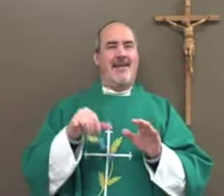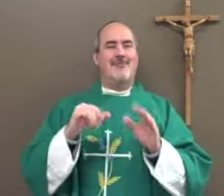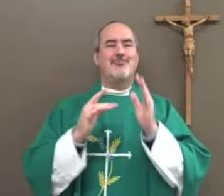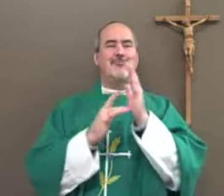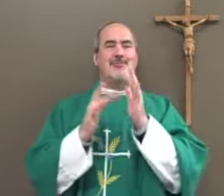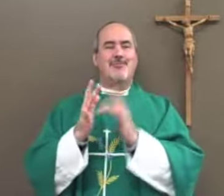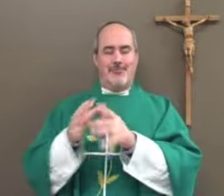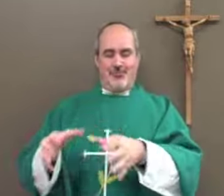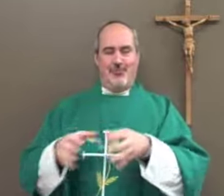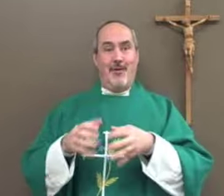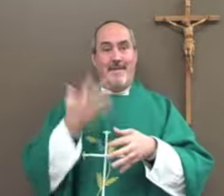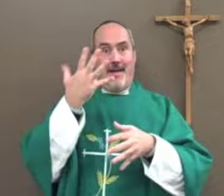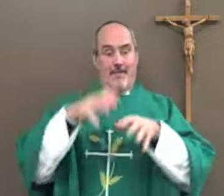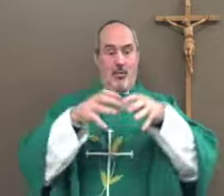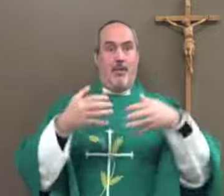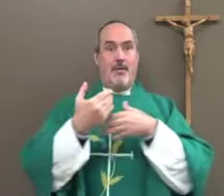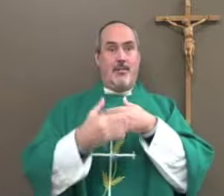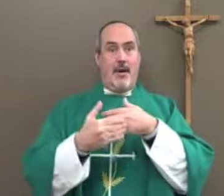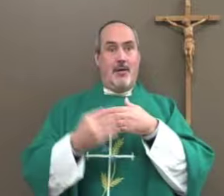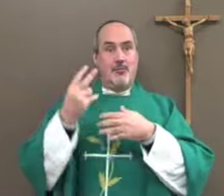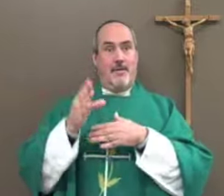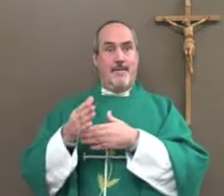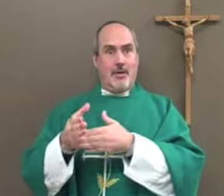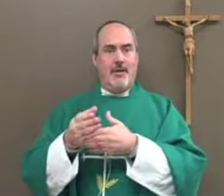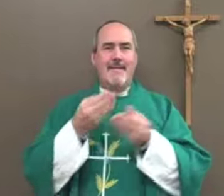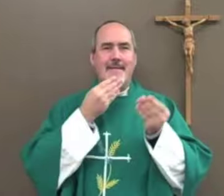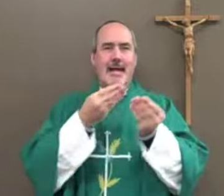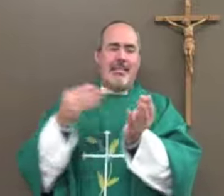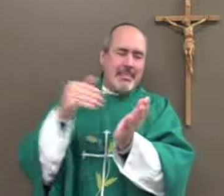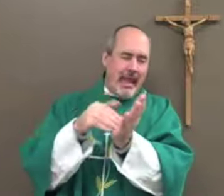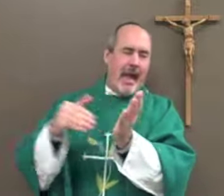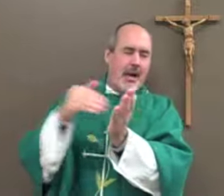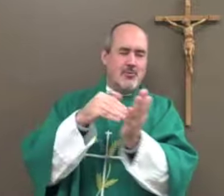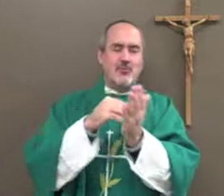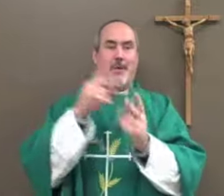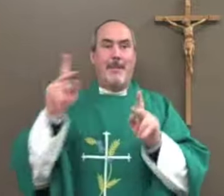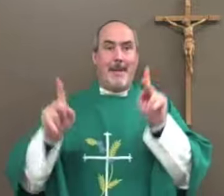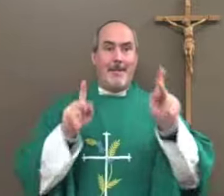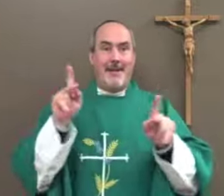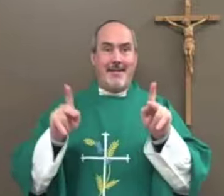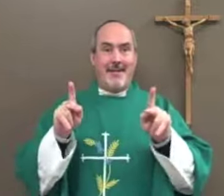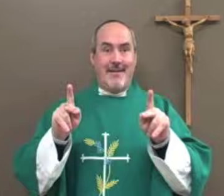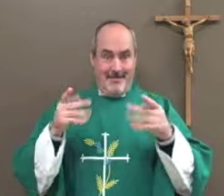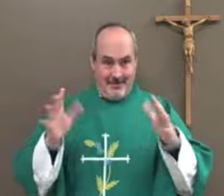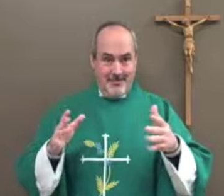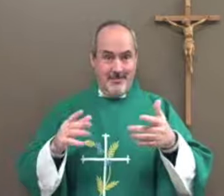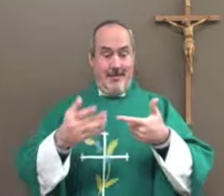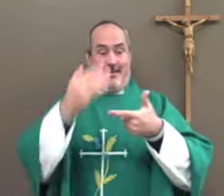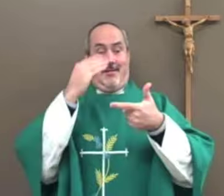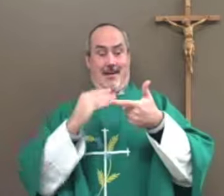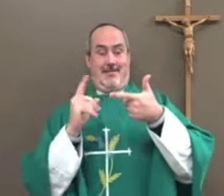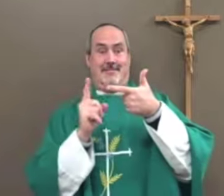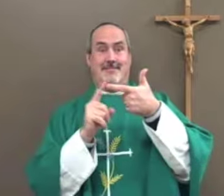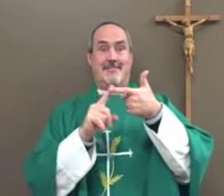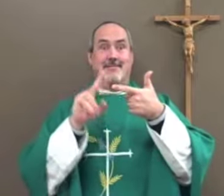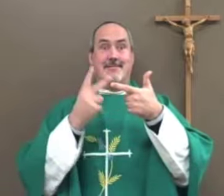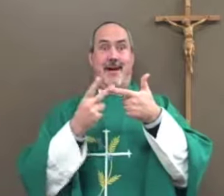recall, the first Sunday was where Jesus taught us that he took 5 loaves of bread and some fish and fed thousands of